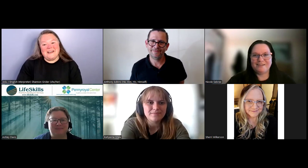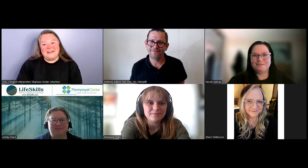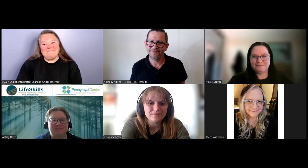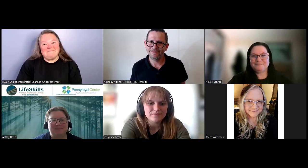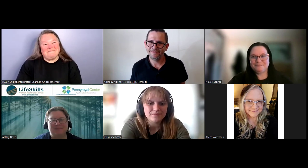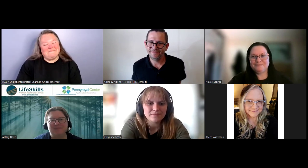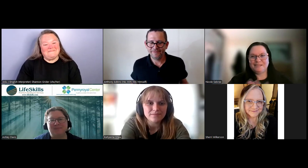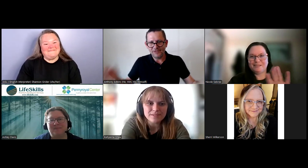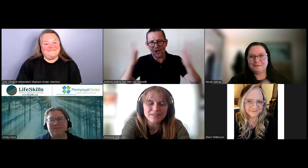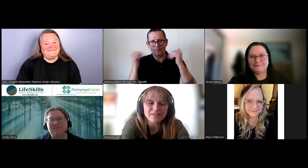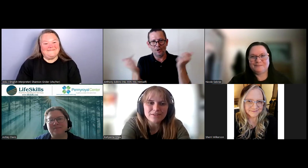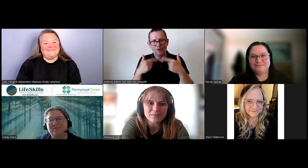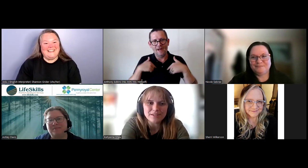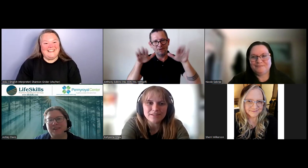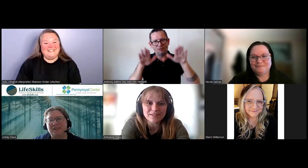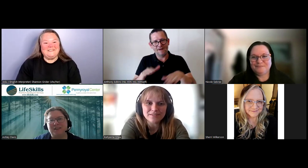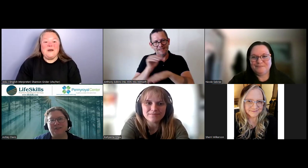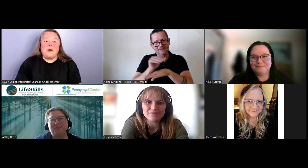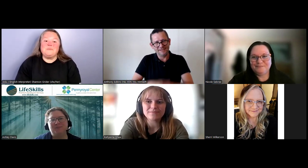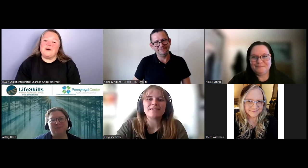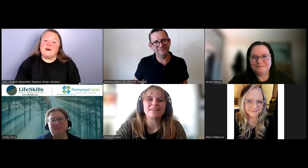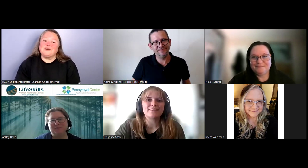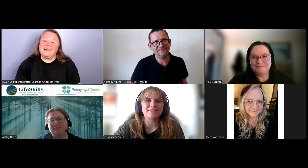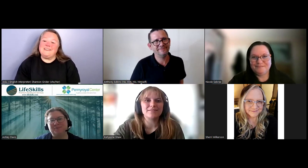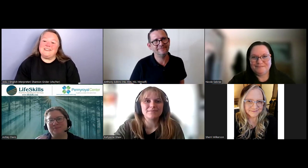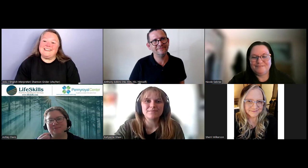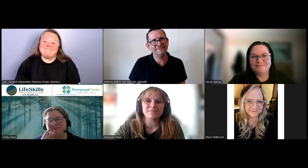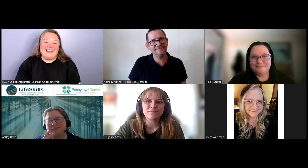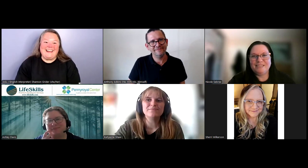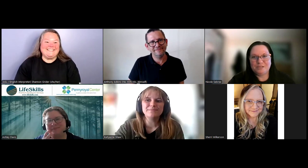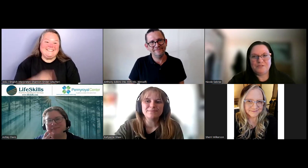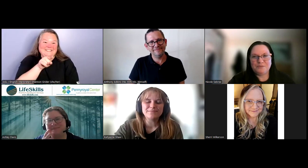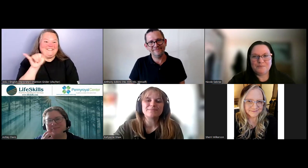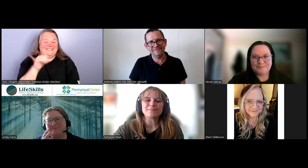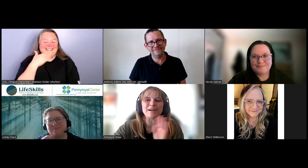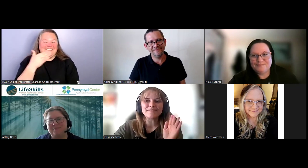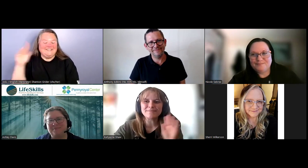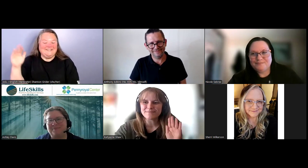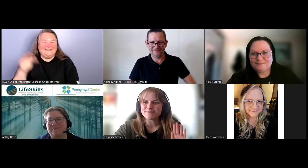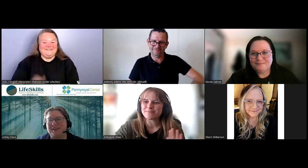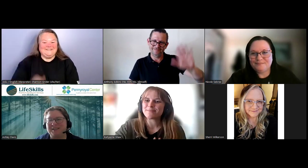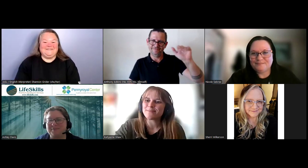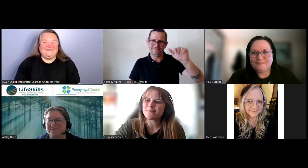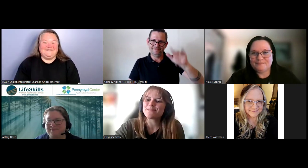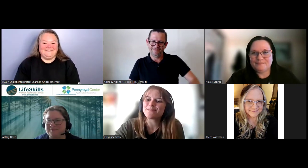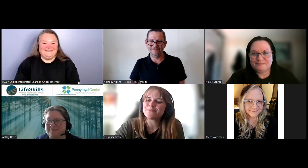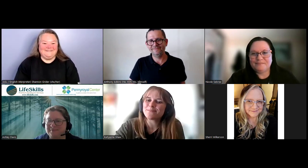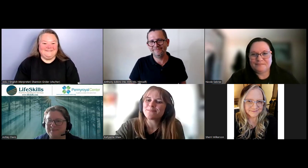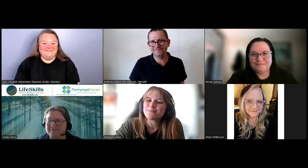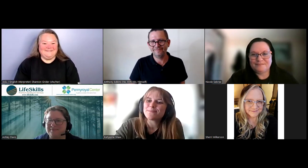for your time. Thank you. you. Hope you all have a great evening. Bye. Bye.